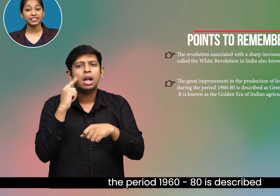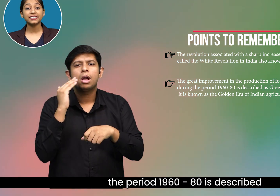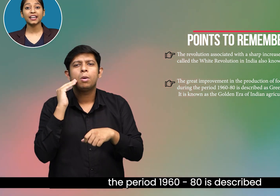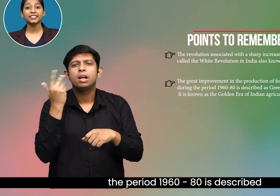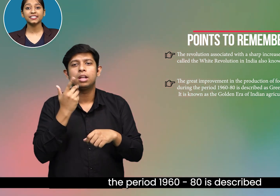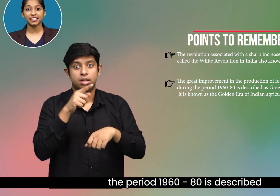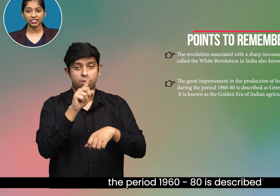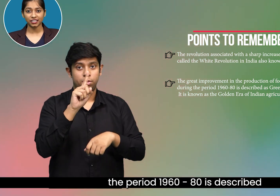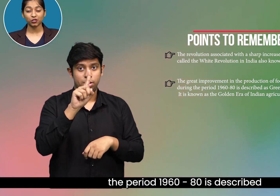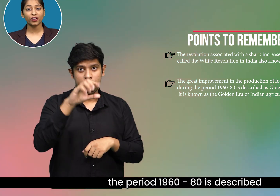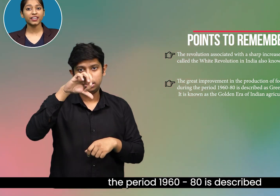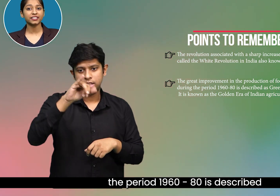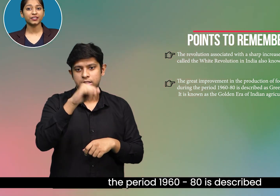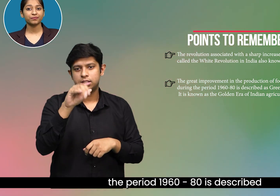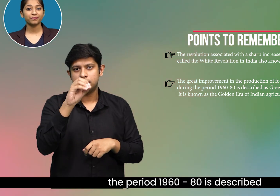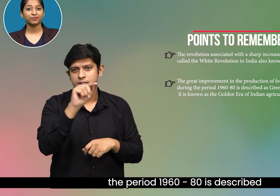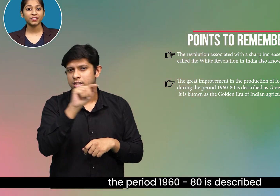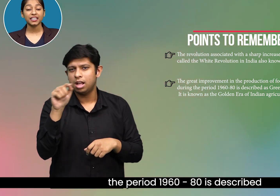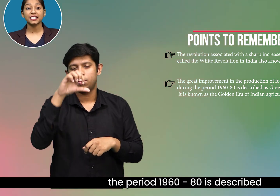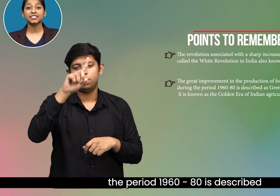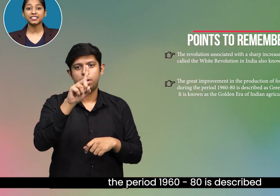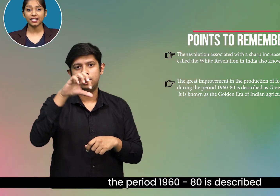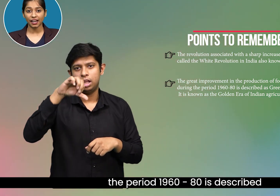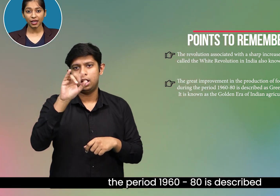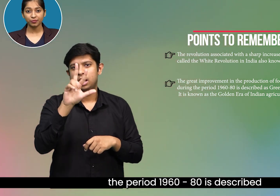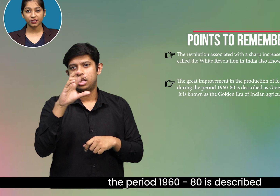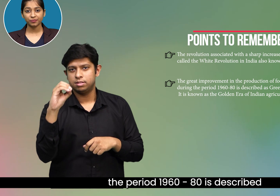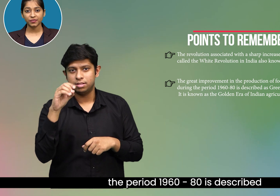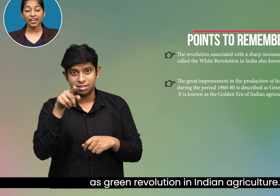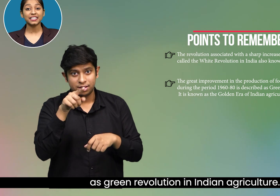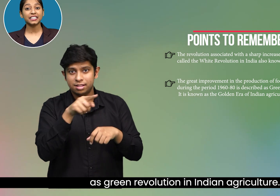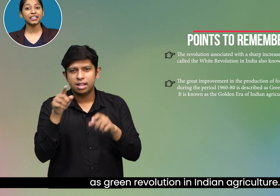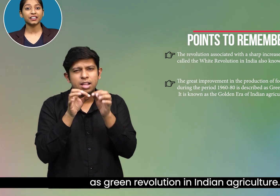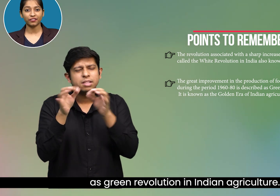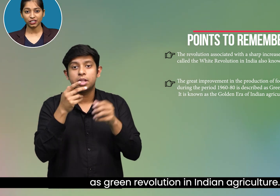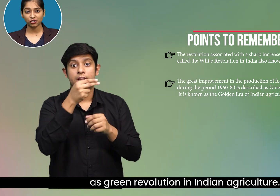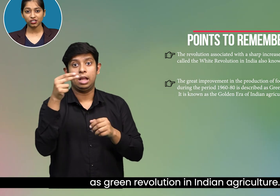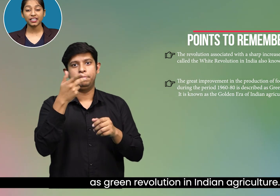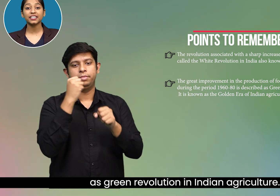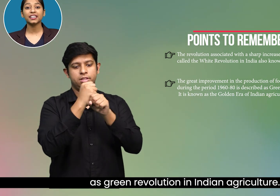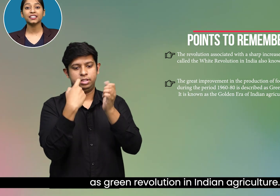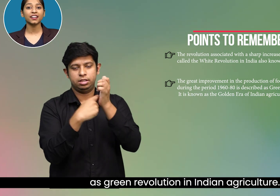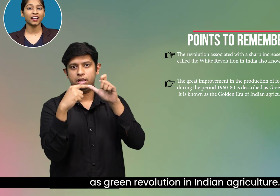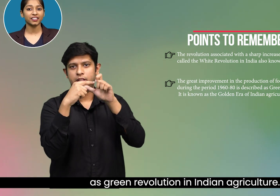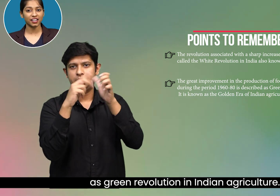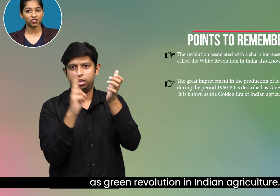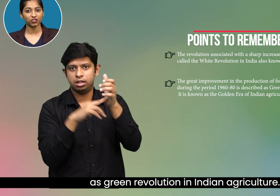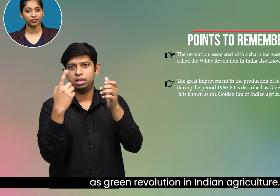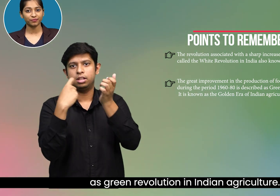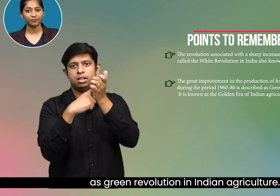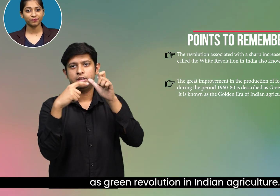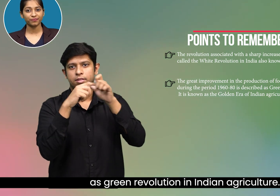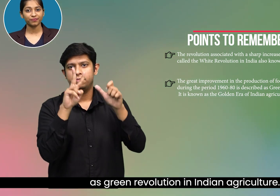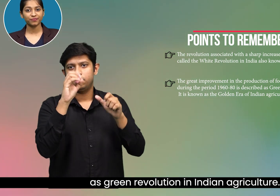period 1960 to 80 is described as Green Revolution in Indian